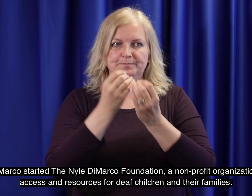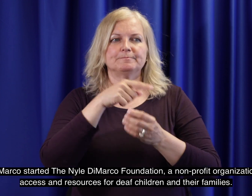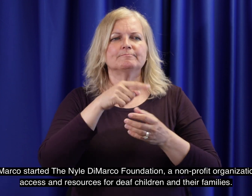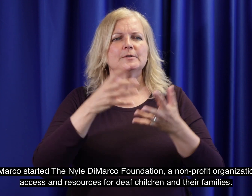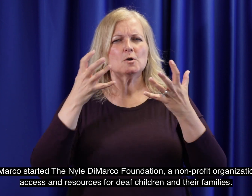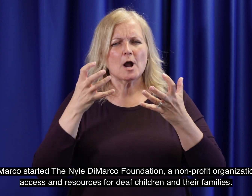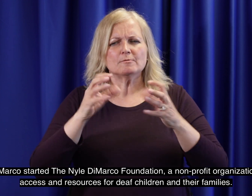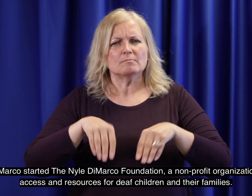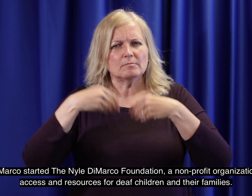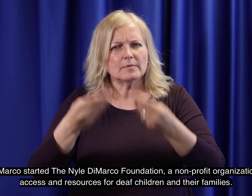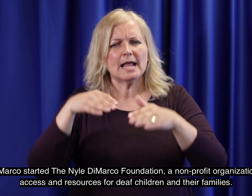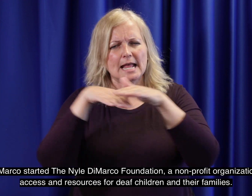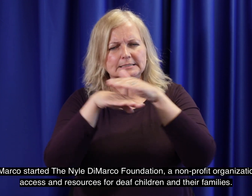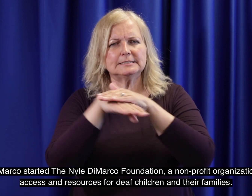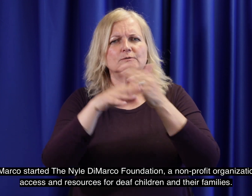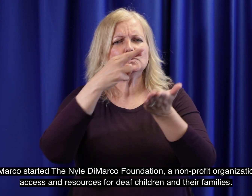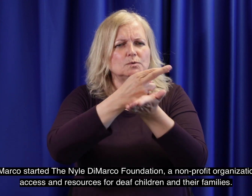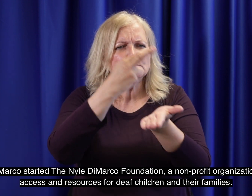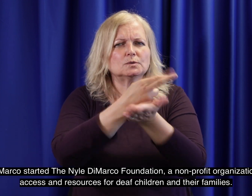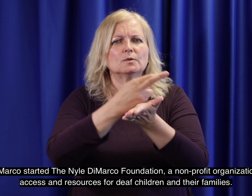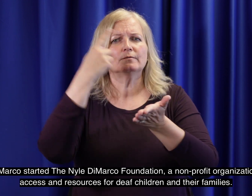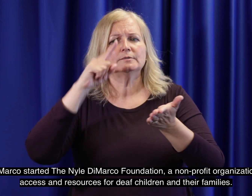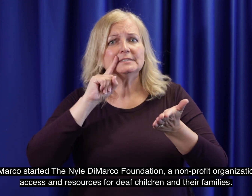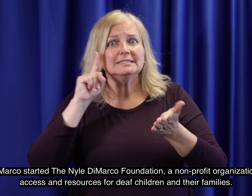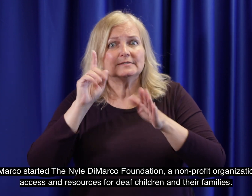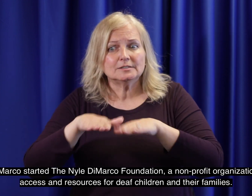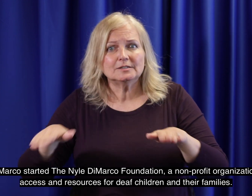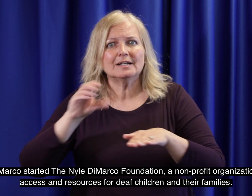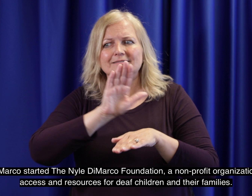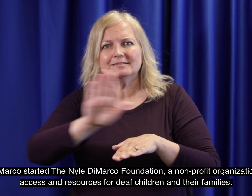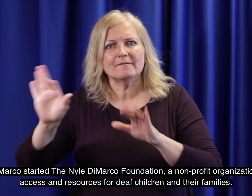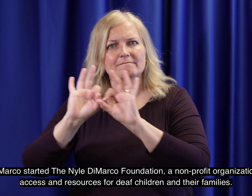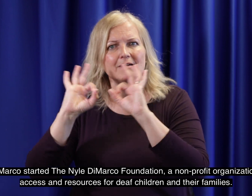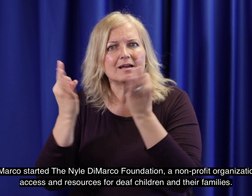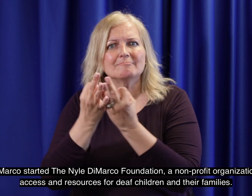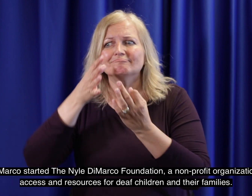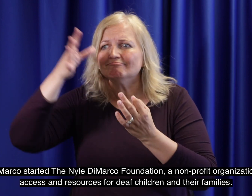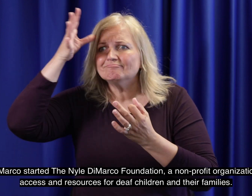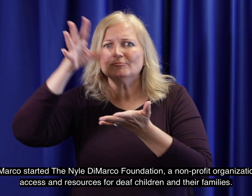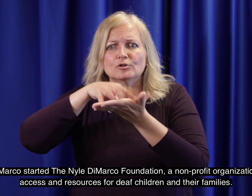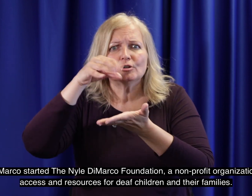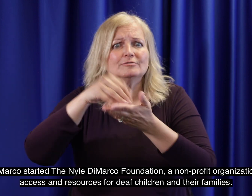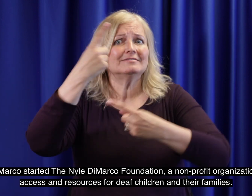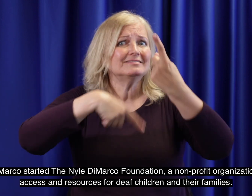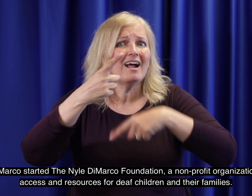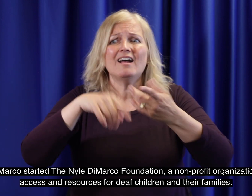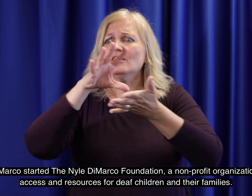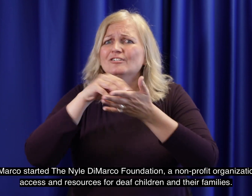The foundation is a nonprofit organization providing access and resources for deaf children and their families. These